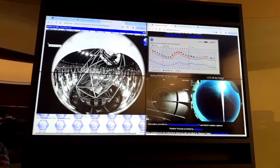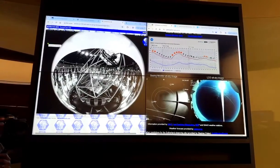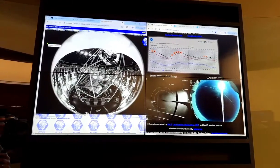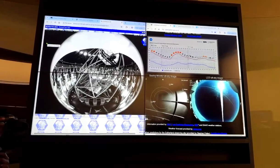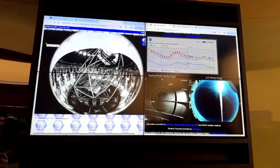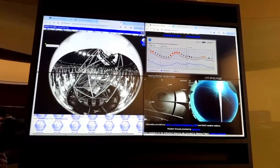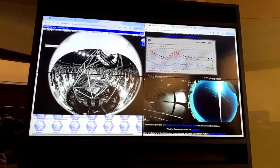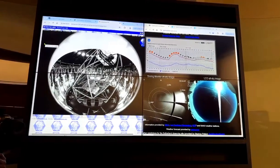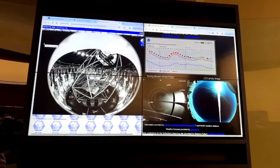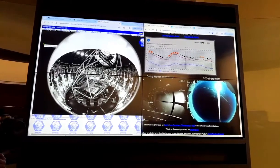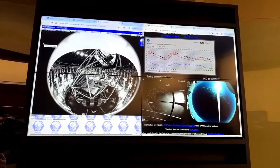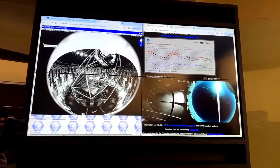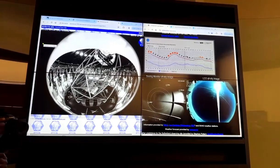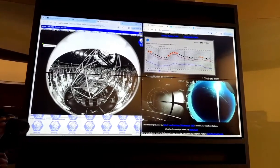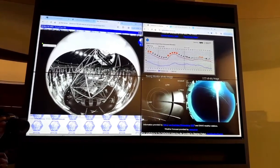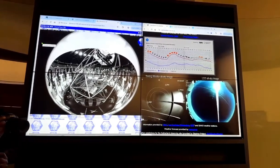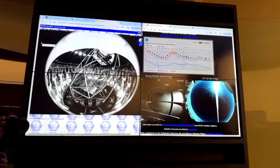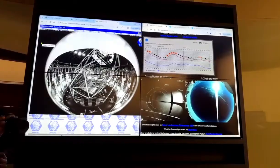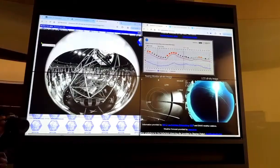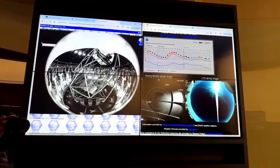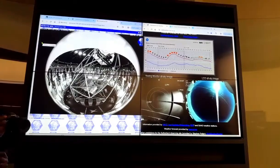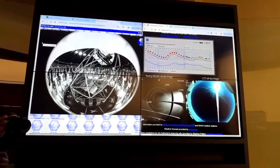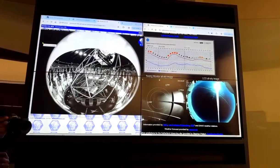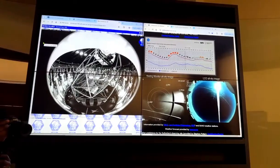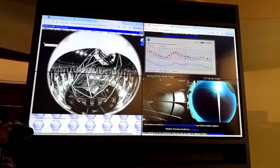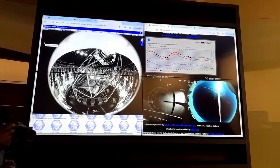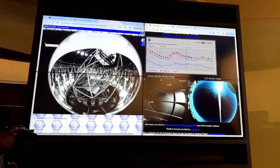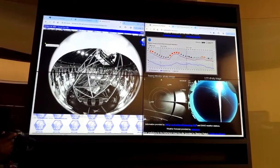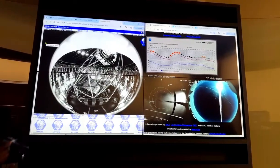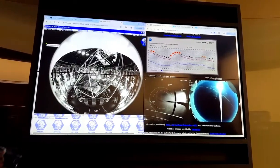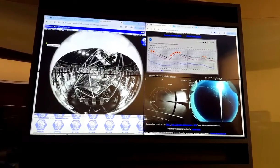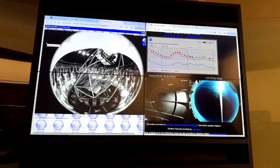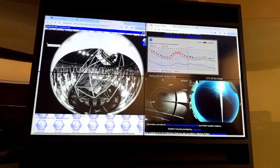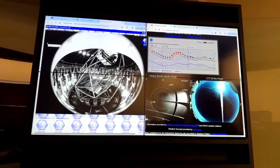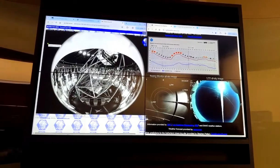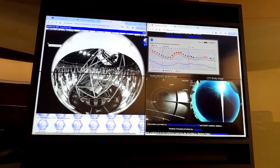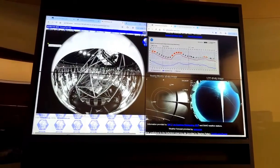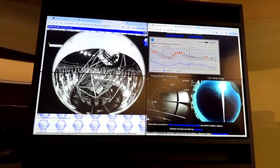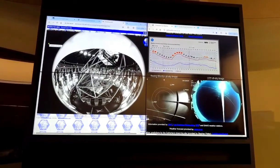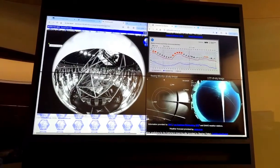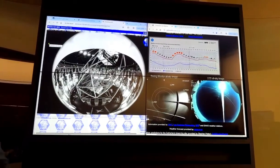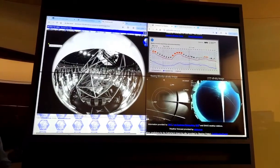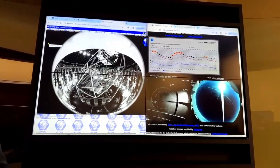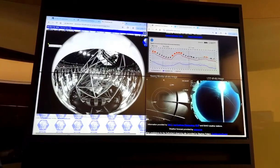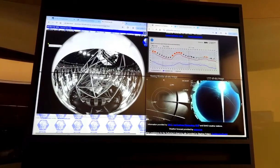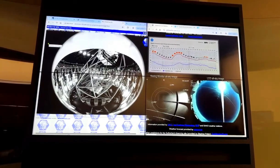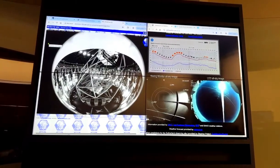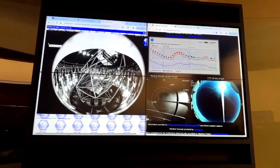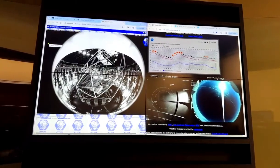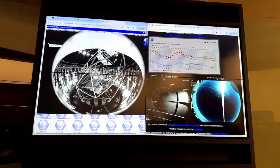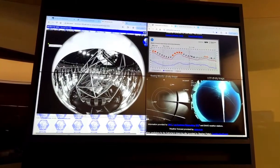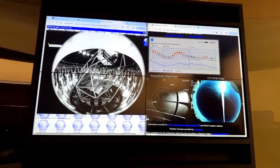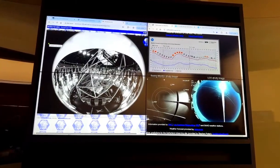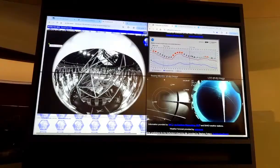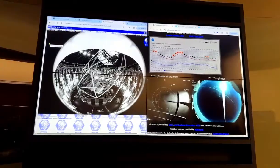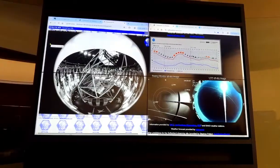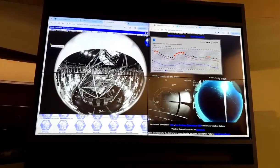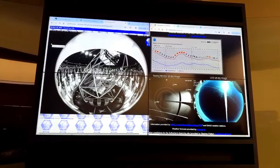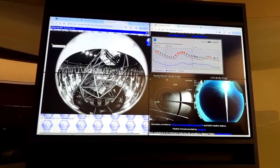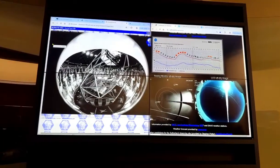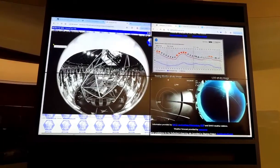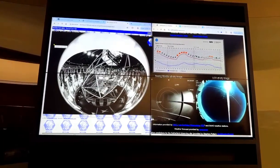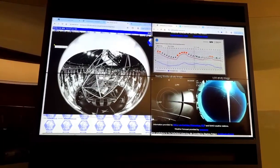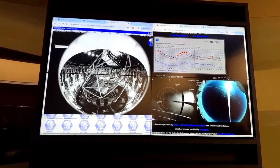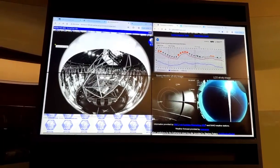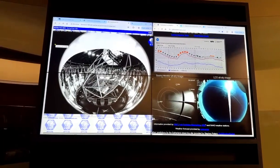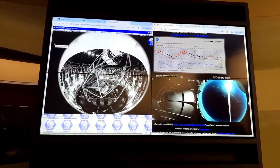is the sun is a little bit too bright and tends to burn our stuff. So we'd rather keep it safe. But you can see that's the opening of the dome. It